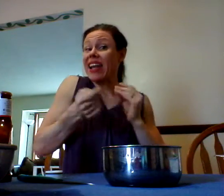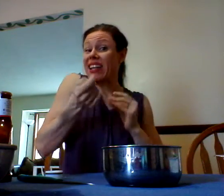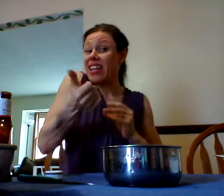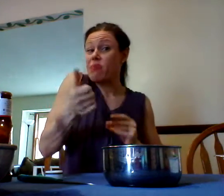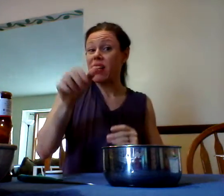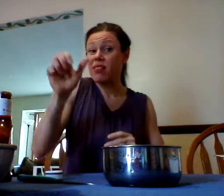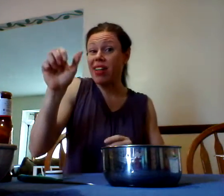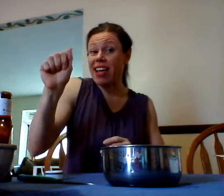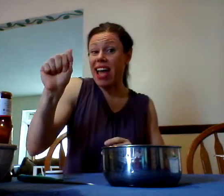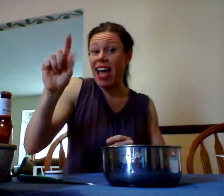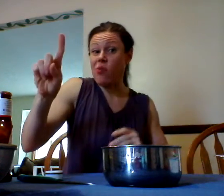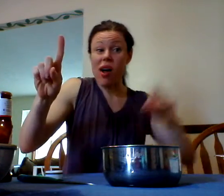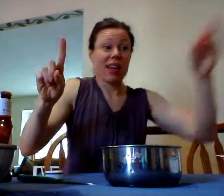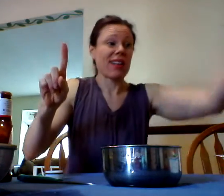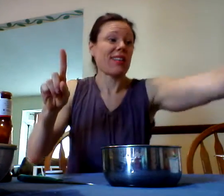adding a little bit of like A1